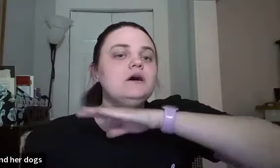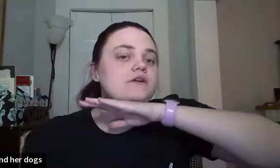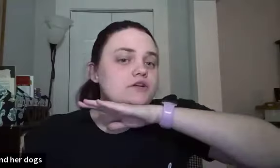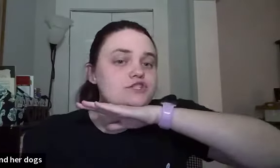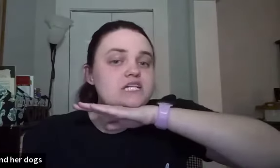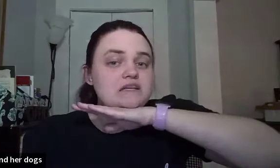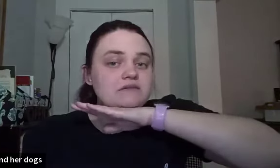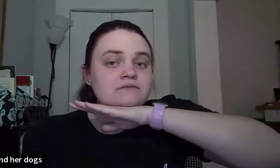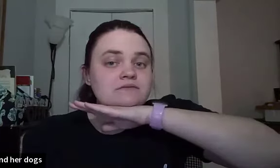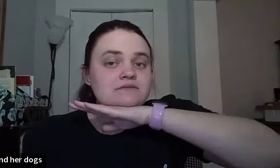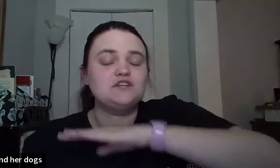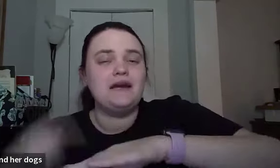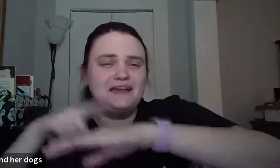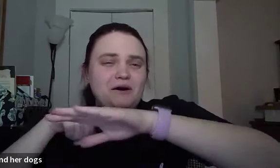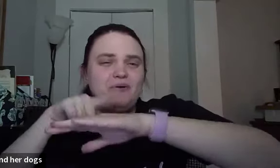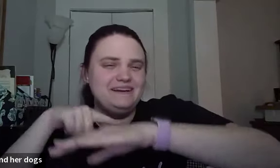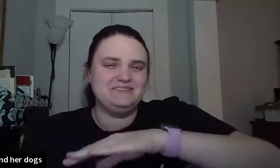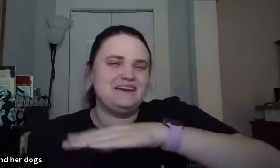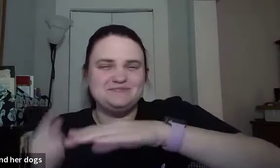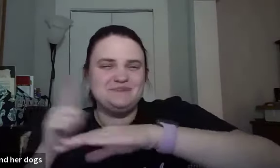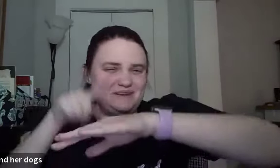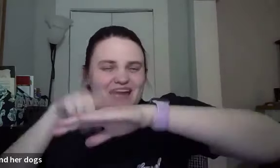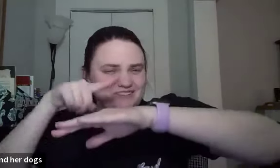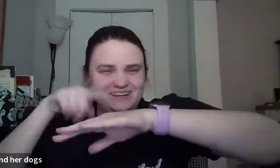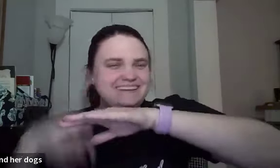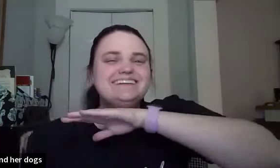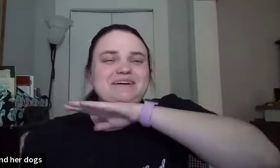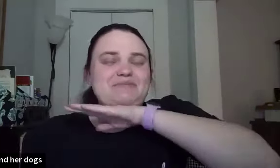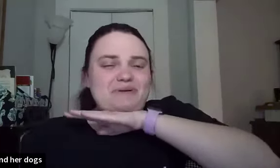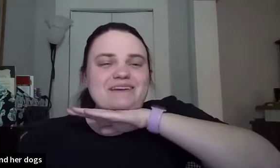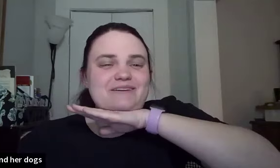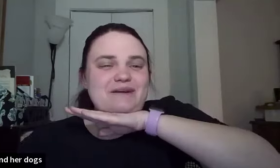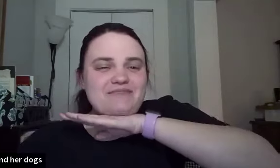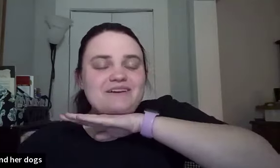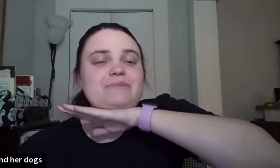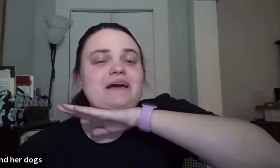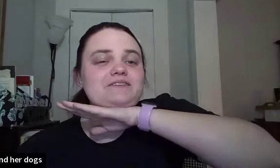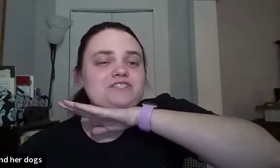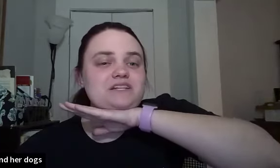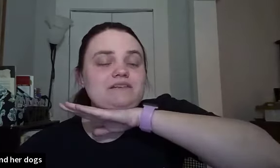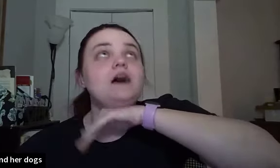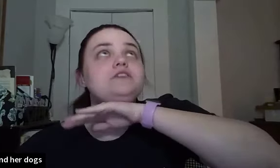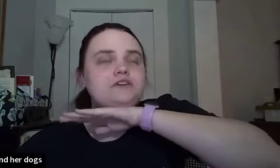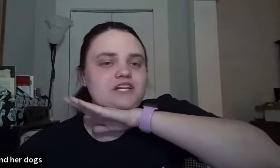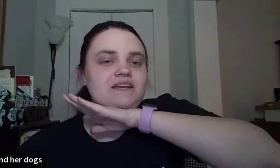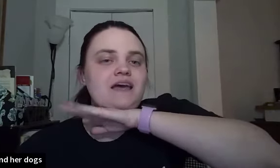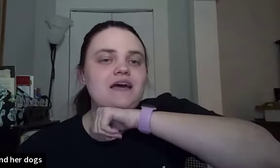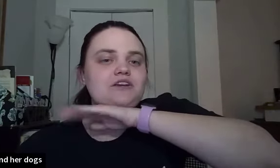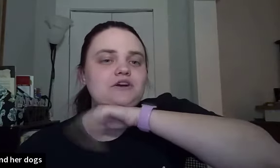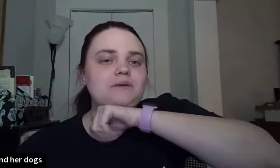under your chin. Sorry, I know I'm pointing to, that's just me being extra. You're going to have it on the back of your chin, under your chin, and you're going to